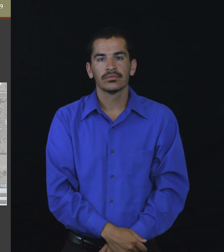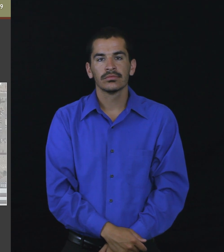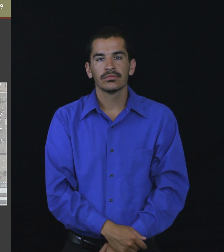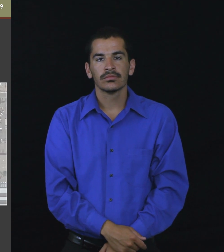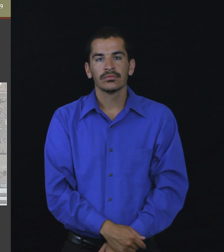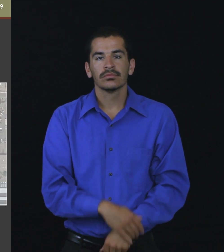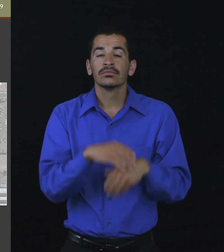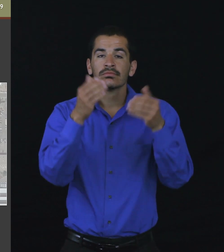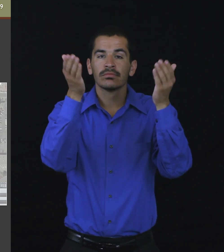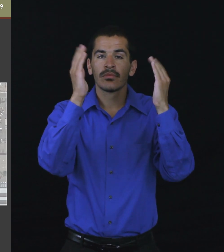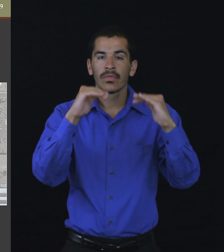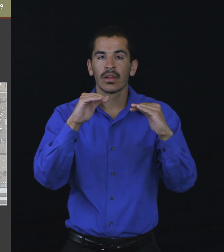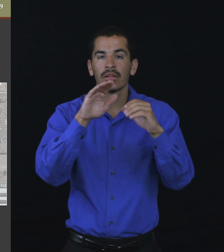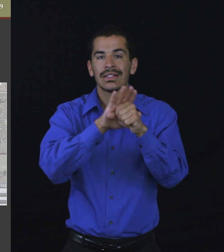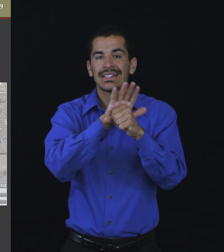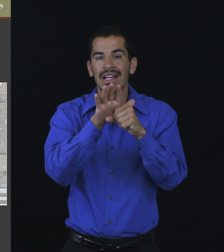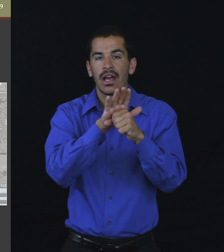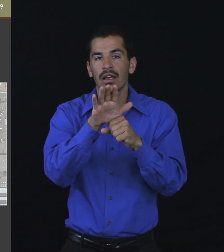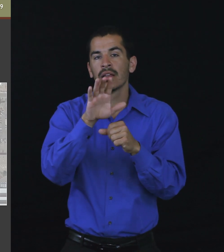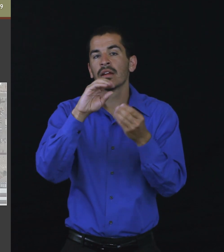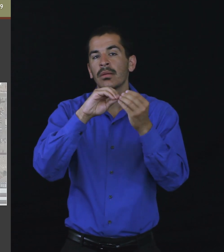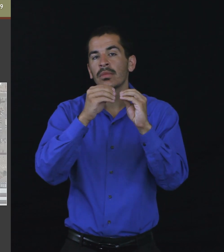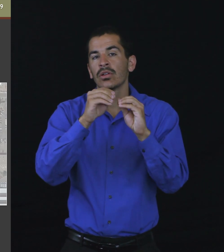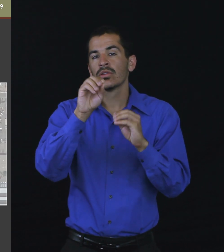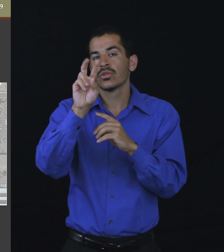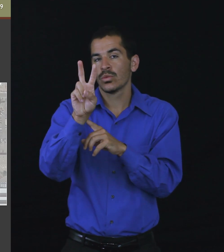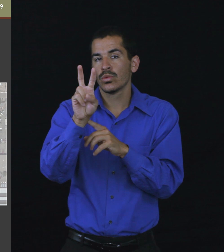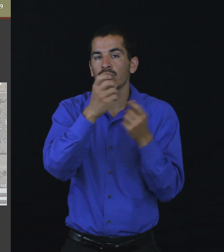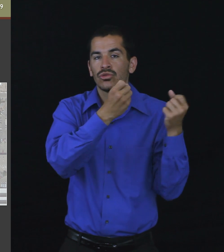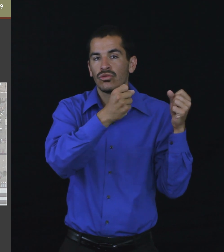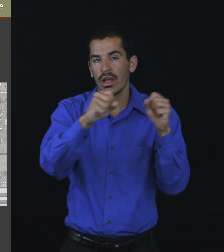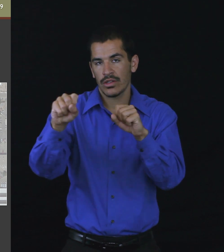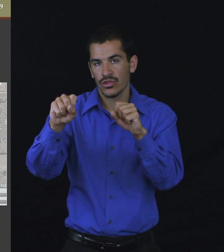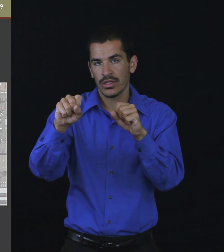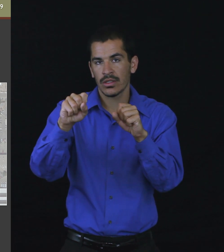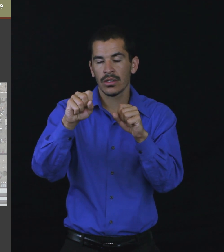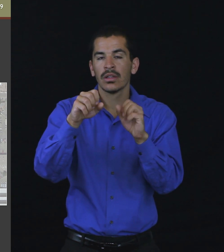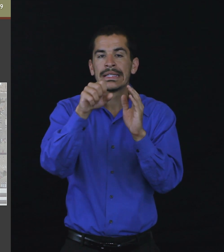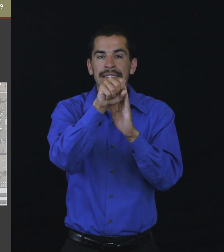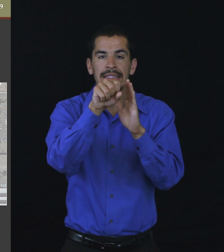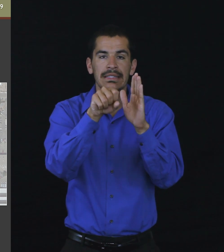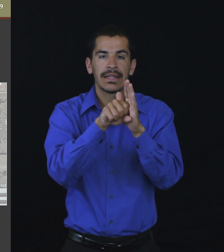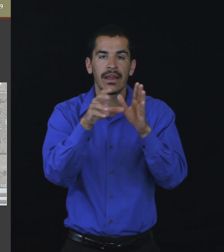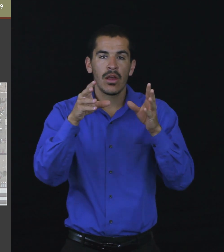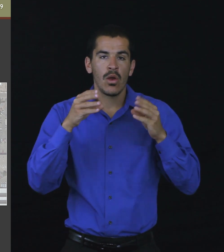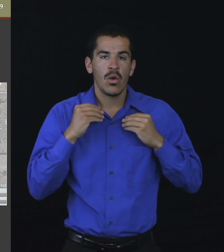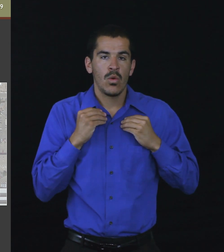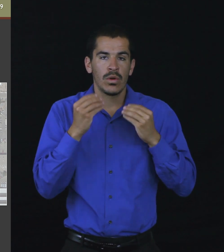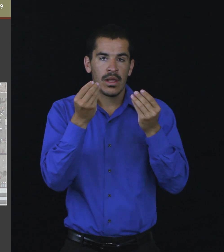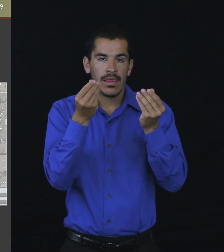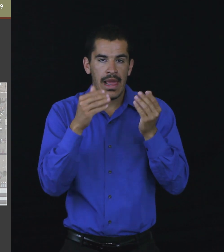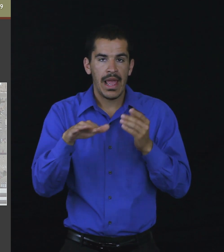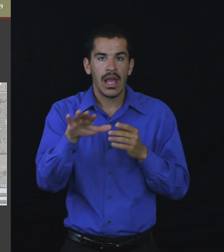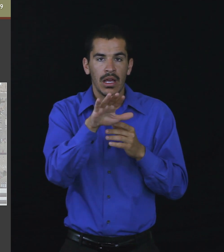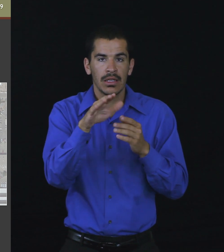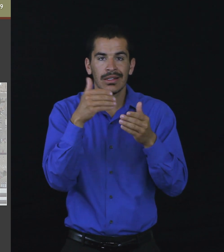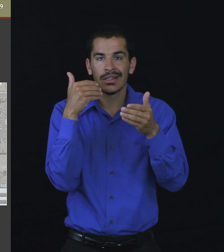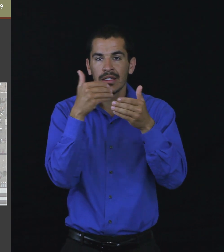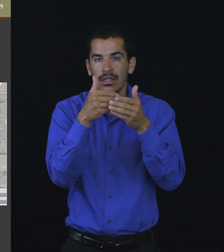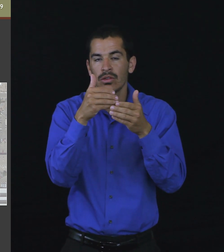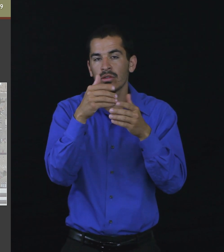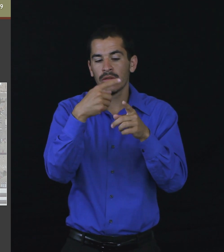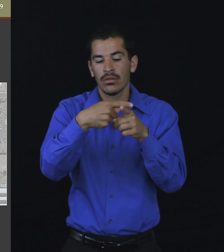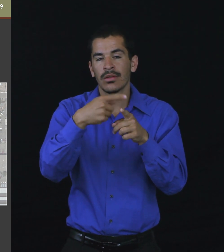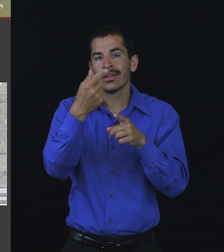Site 2 strategy. State-owned land near Gibson and Yale.